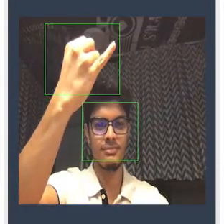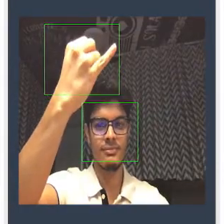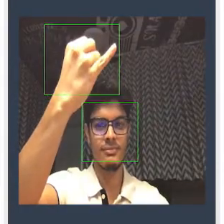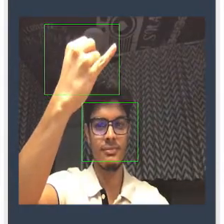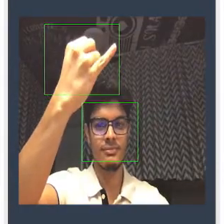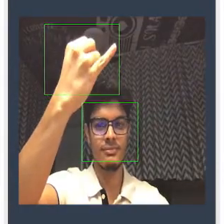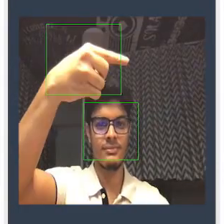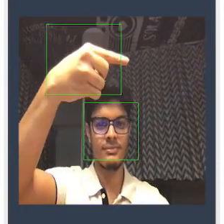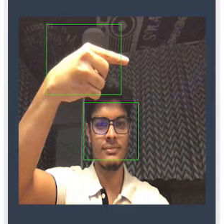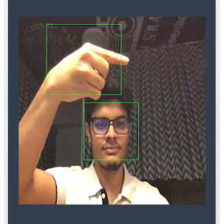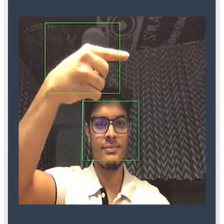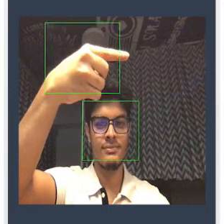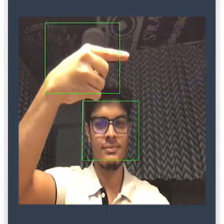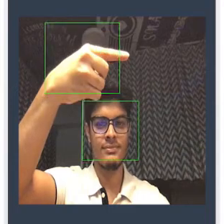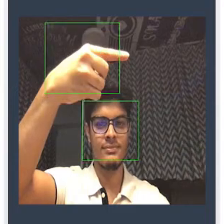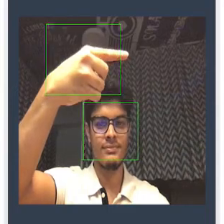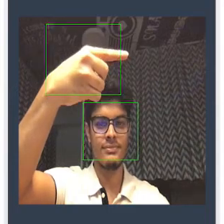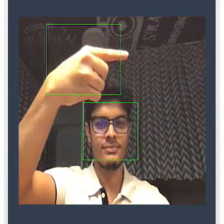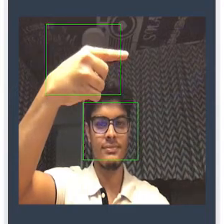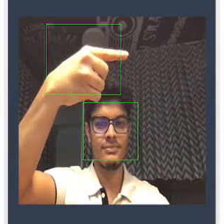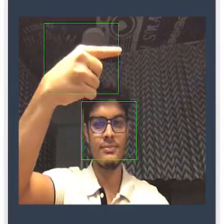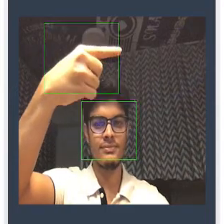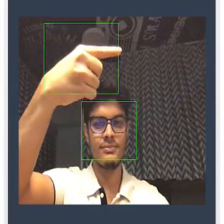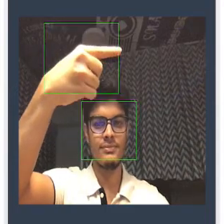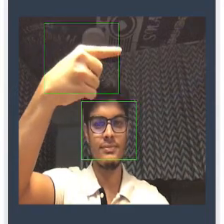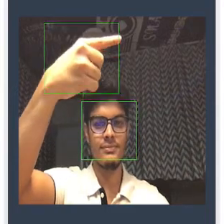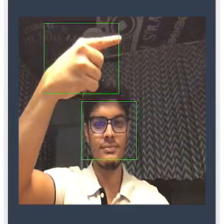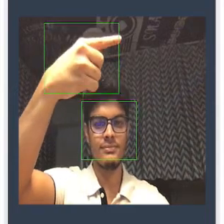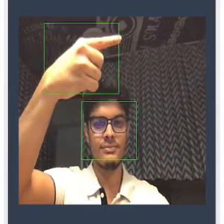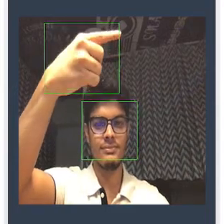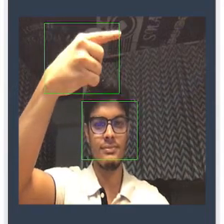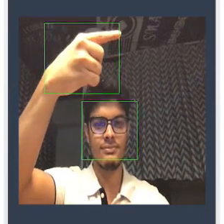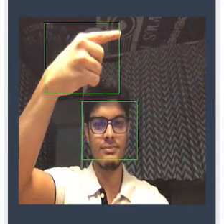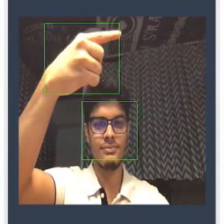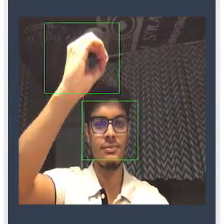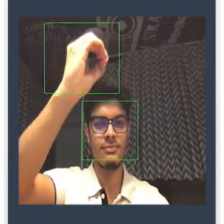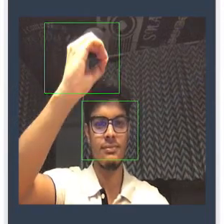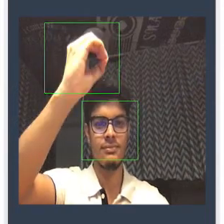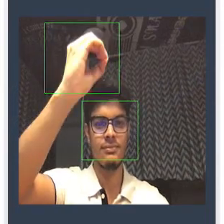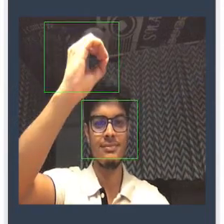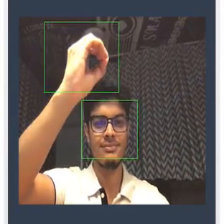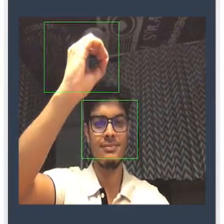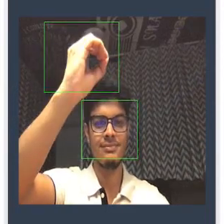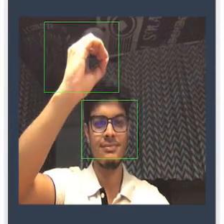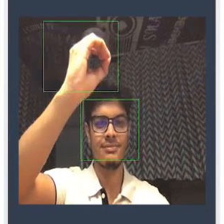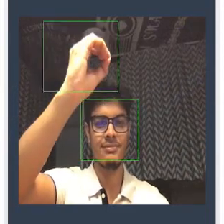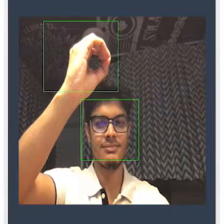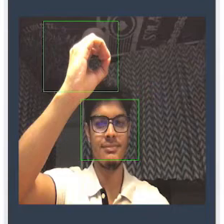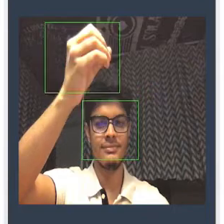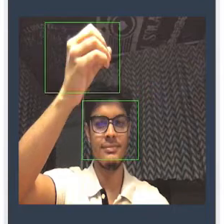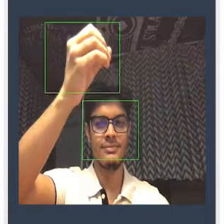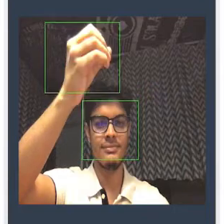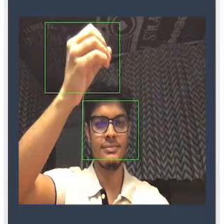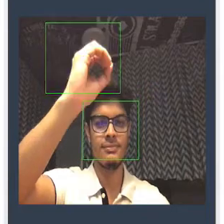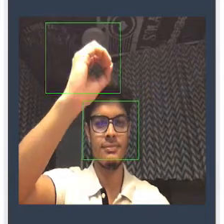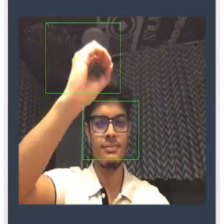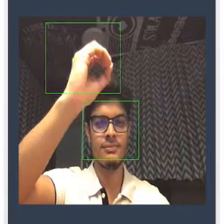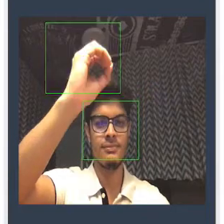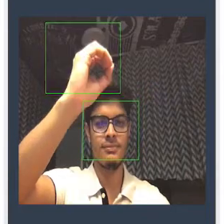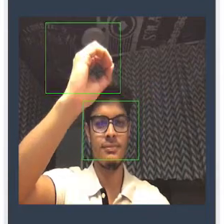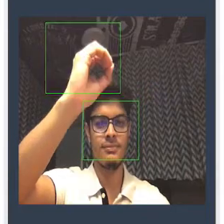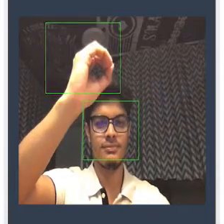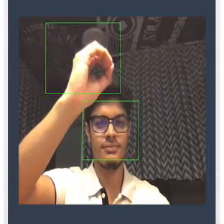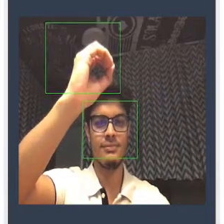as you can see, the gesture and facial recognition is happening, and the machine is trying to understand